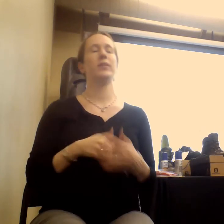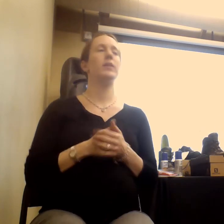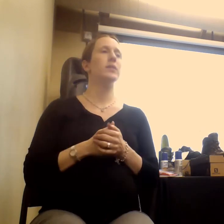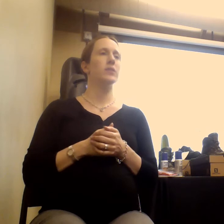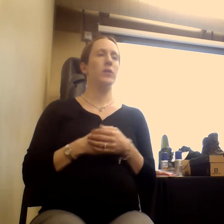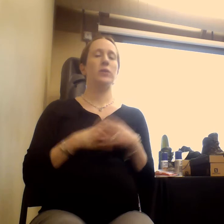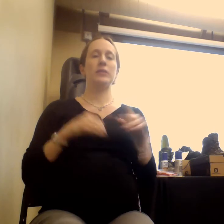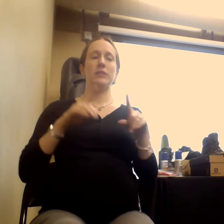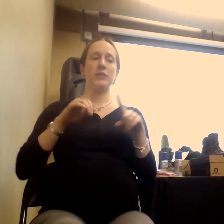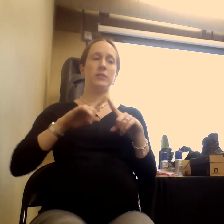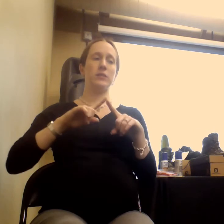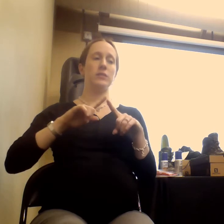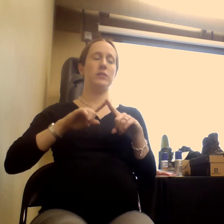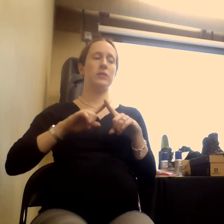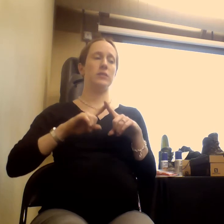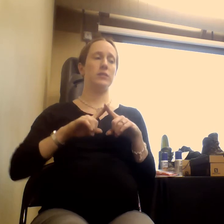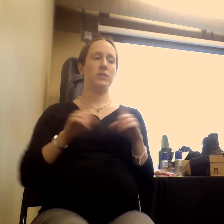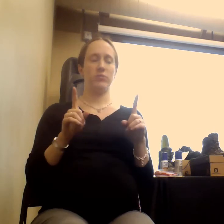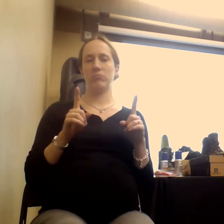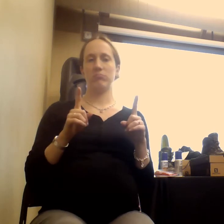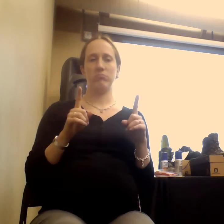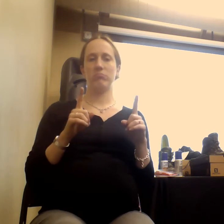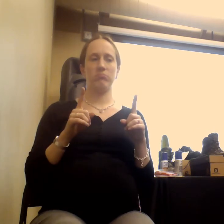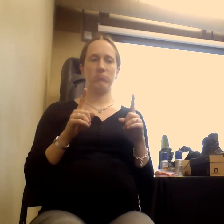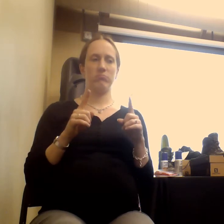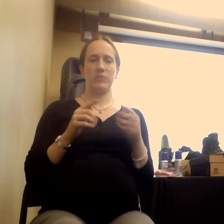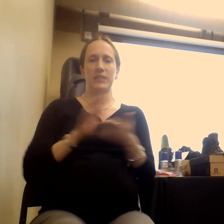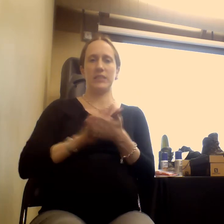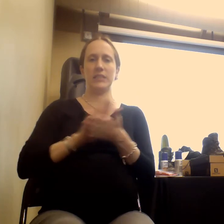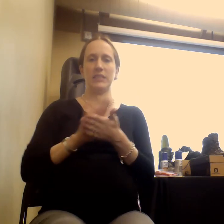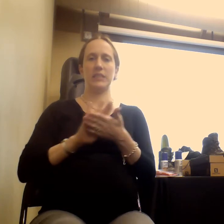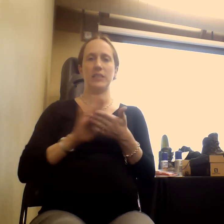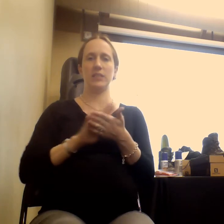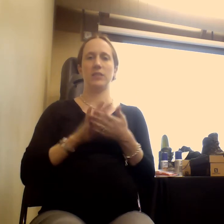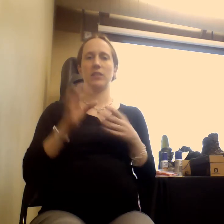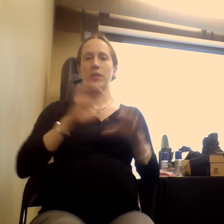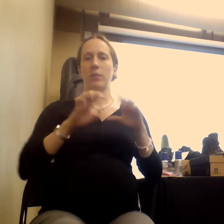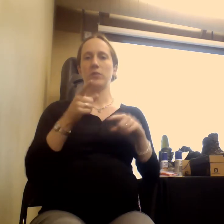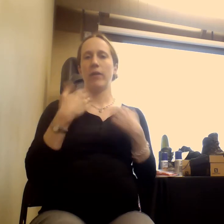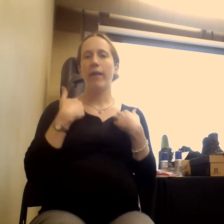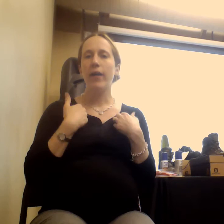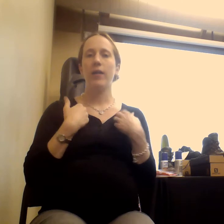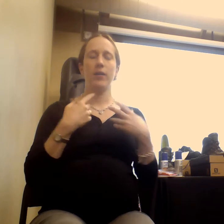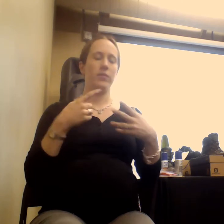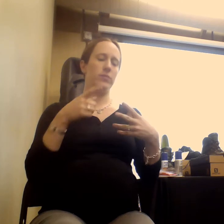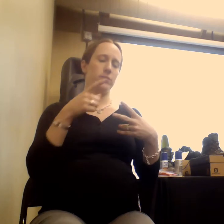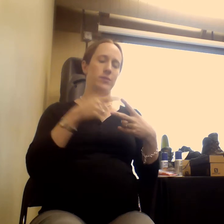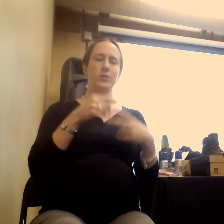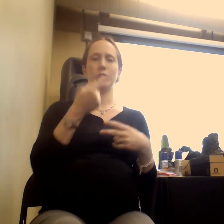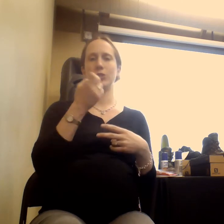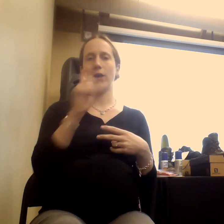for depending on what you're doing. This is just general foot cleaning gel. This is for conditioning for leather.